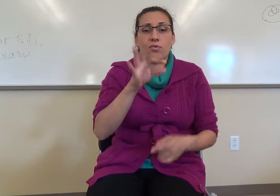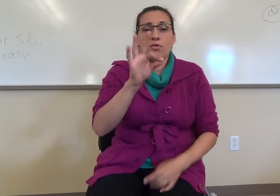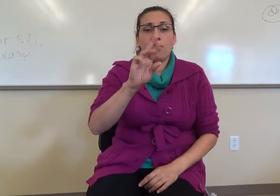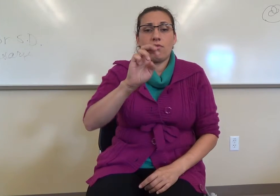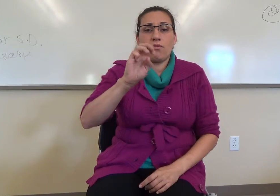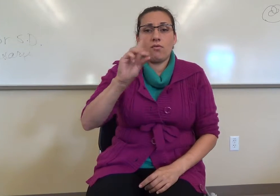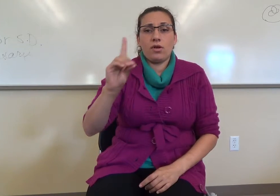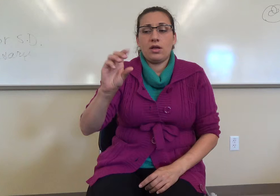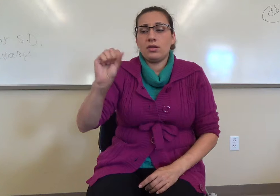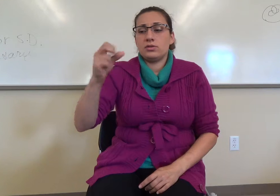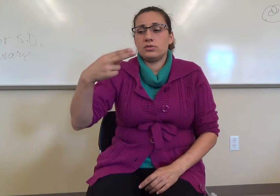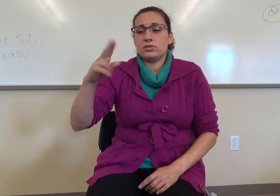doing God's work.